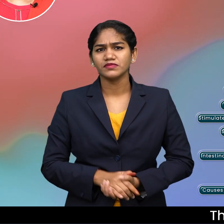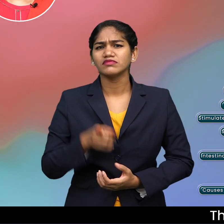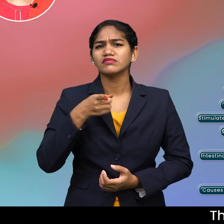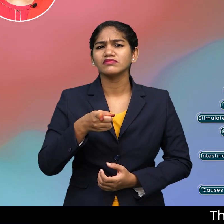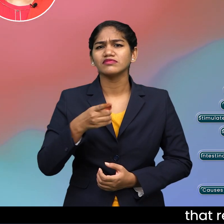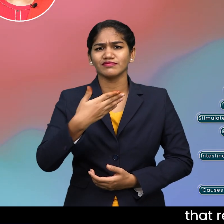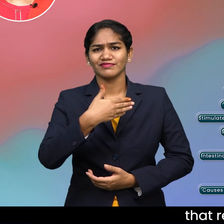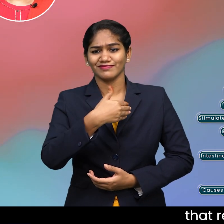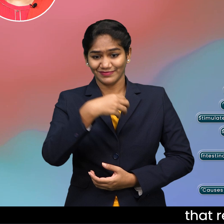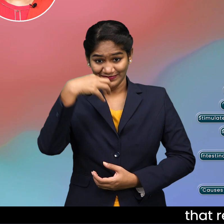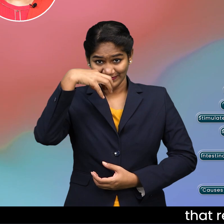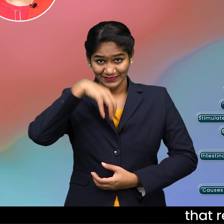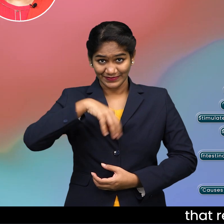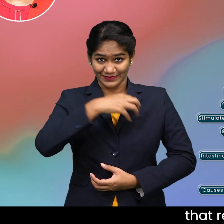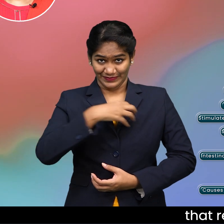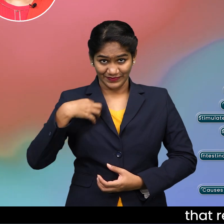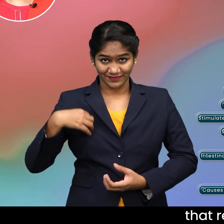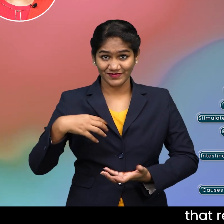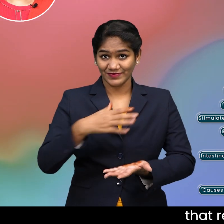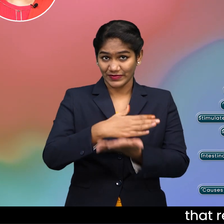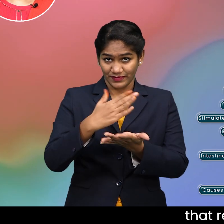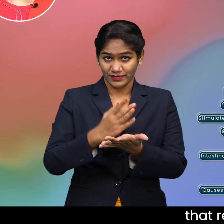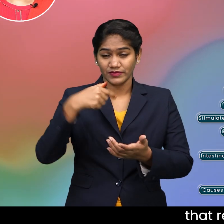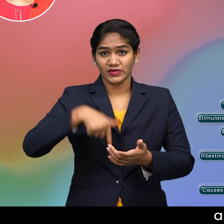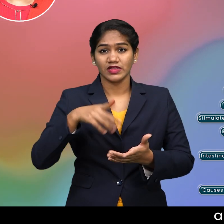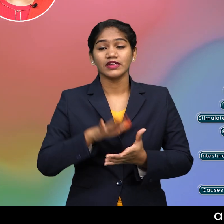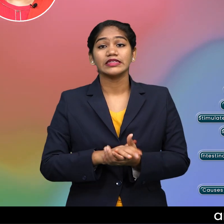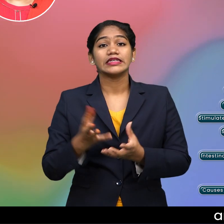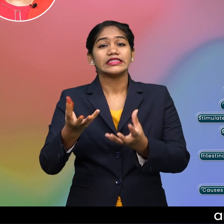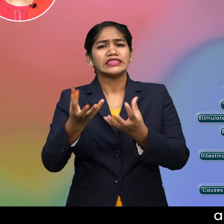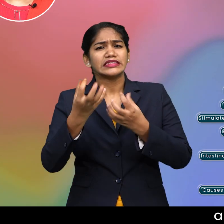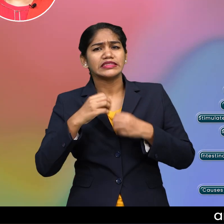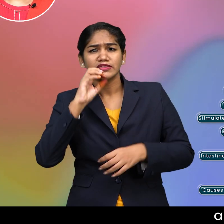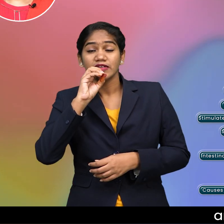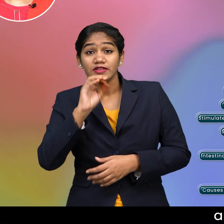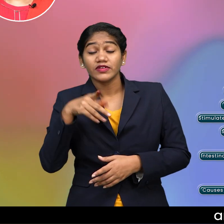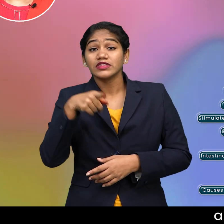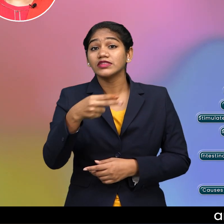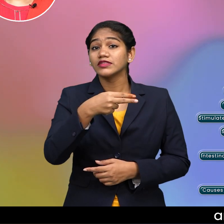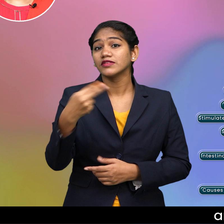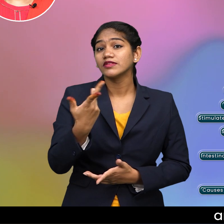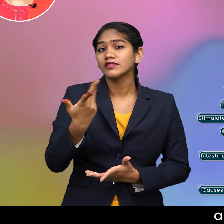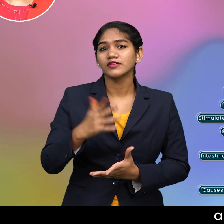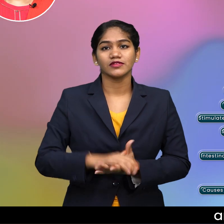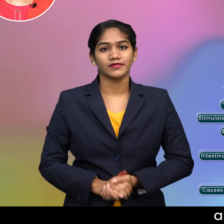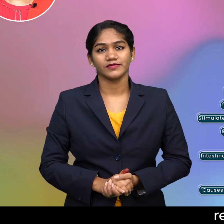The organs that receive stimuli are called